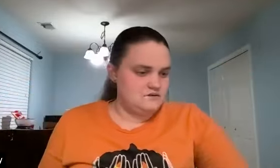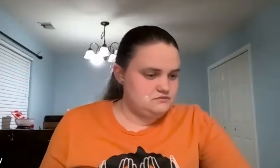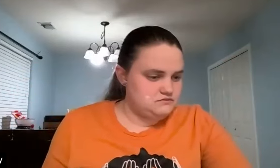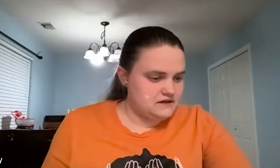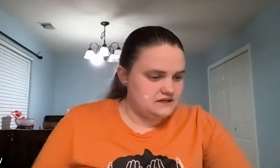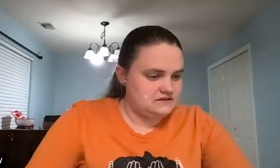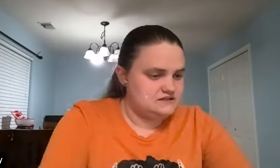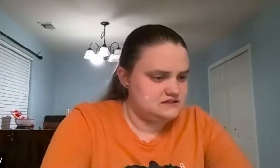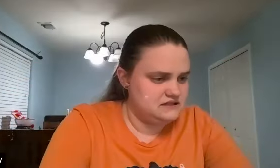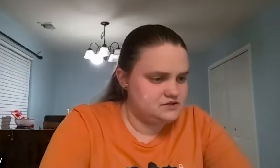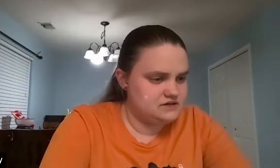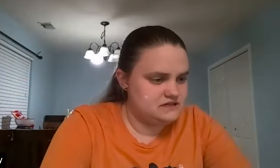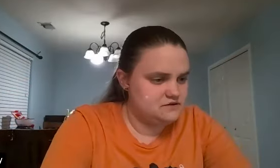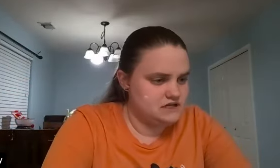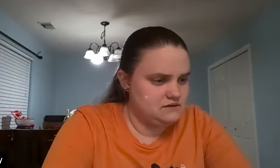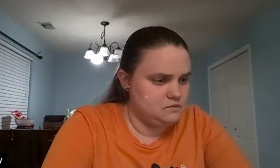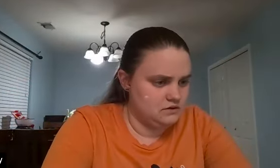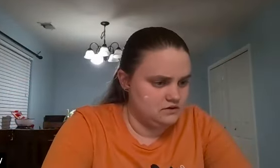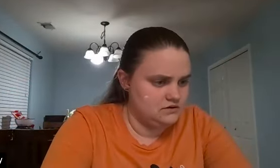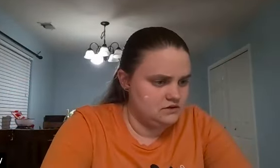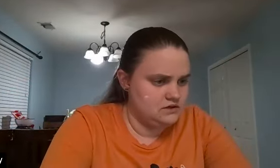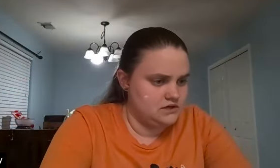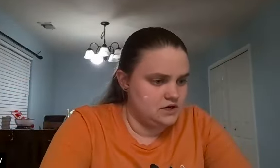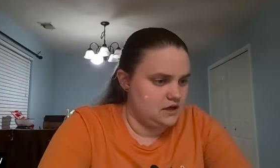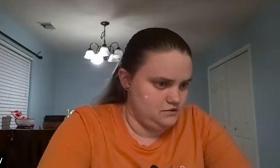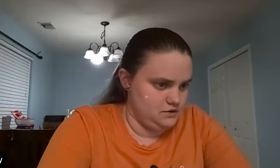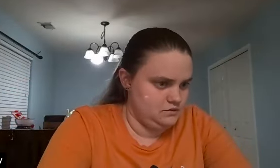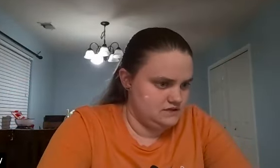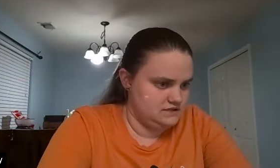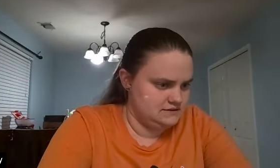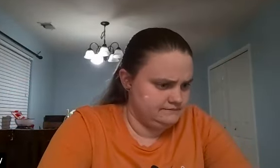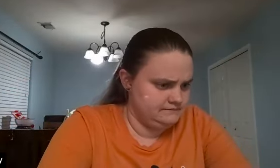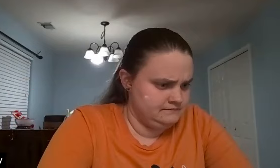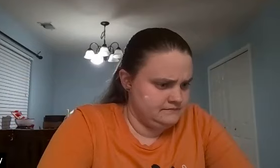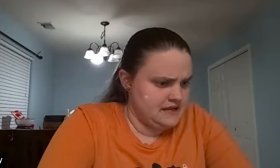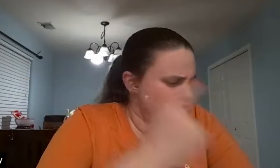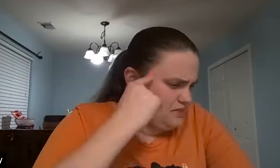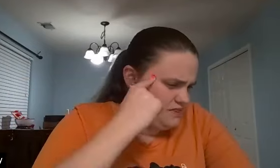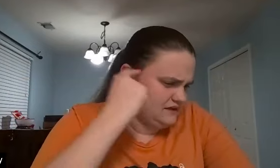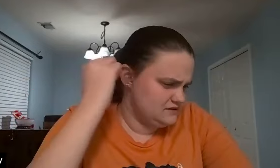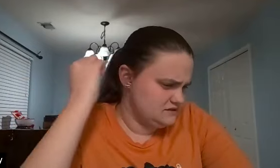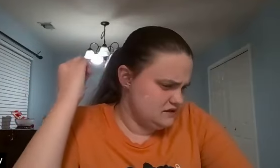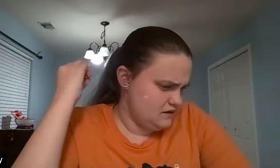All righty, let's see. I'm trying to see if there's any more other new ones. I don't think